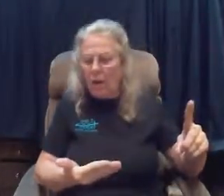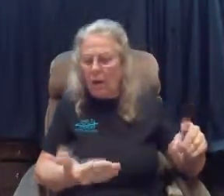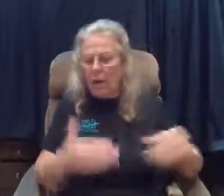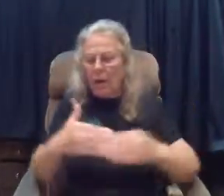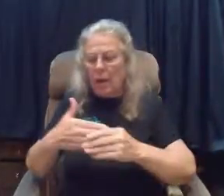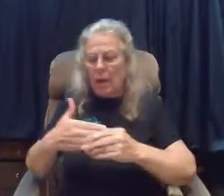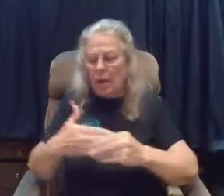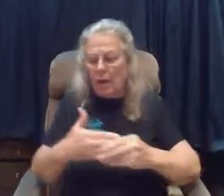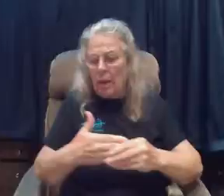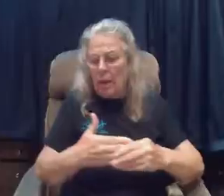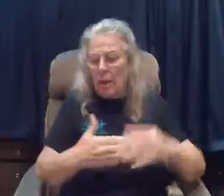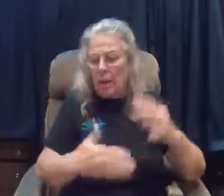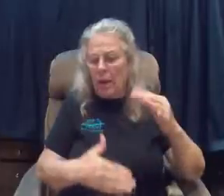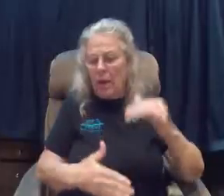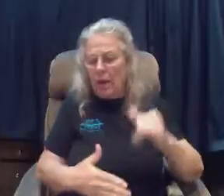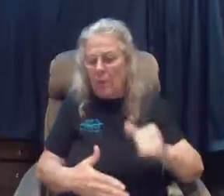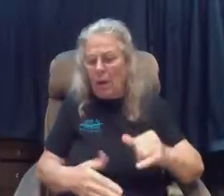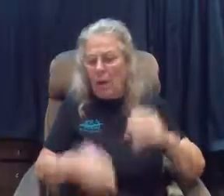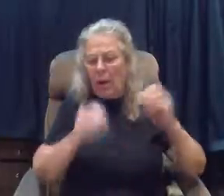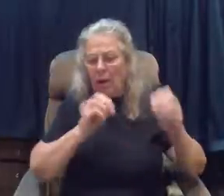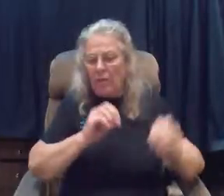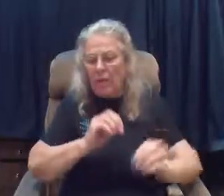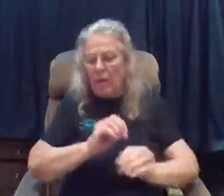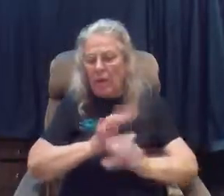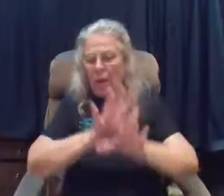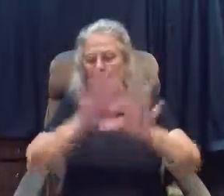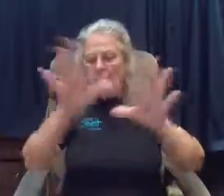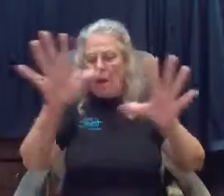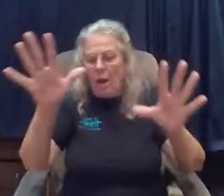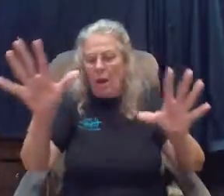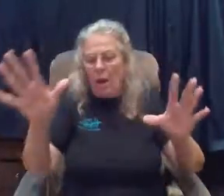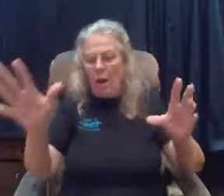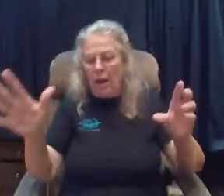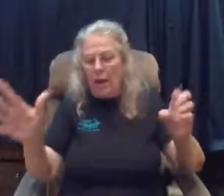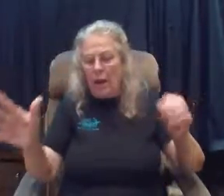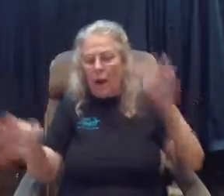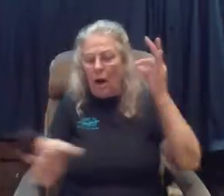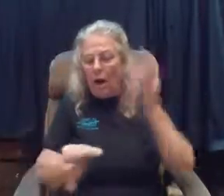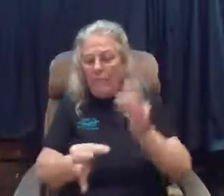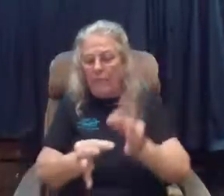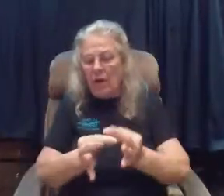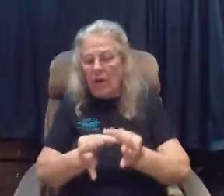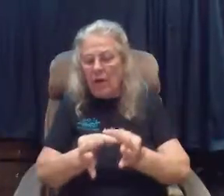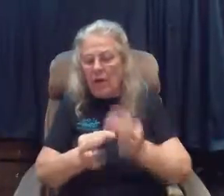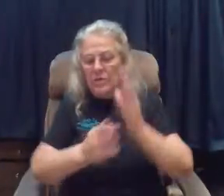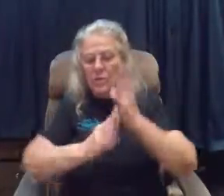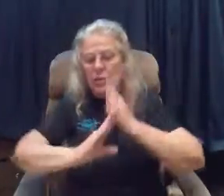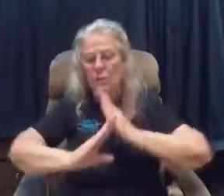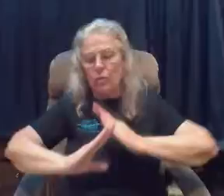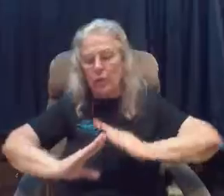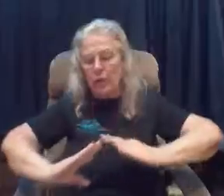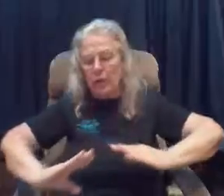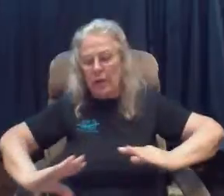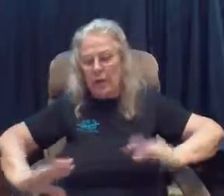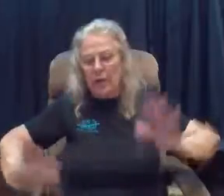divine, led by the light of faith serenely